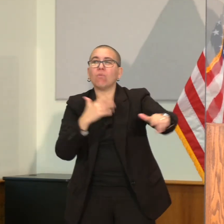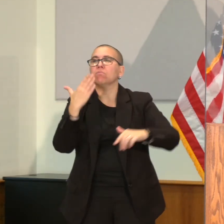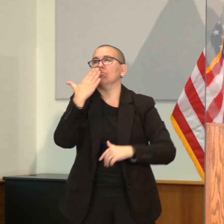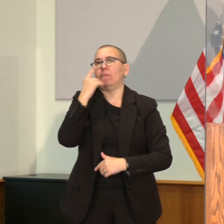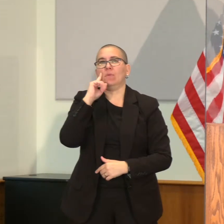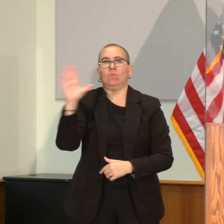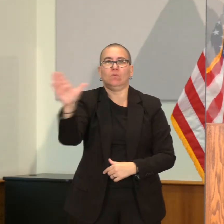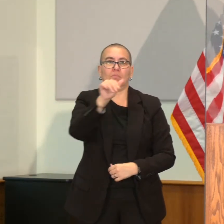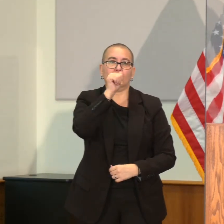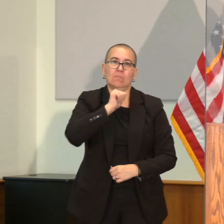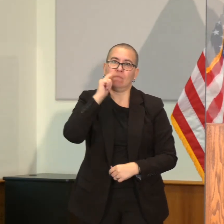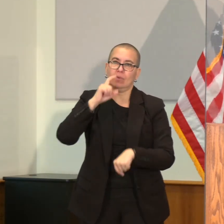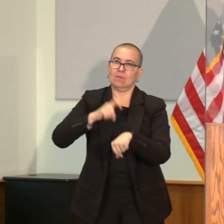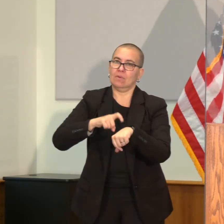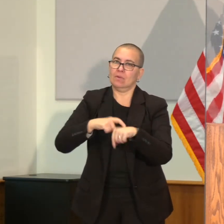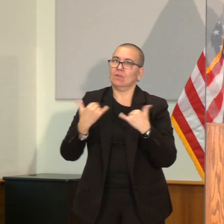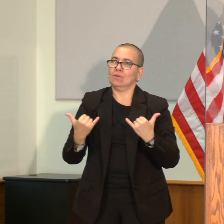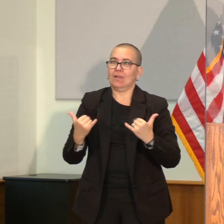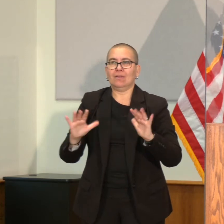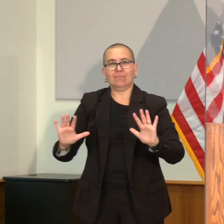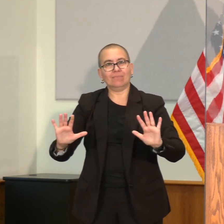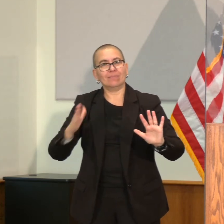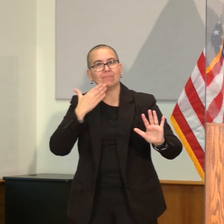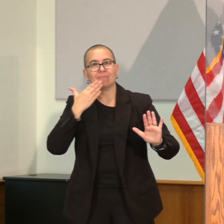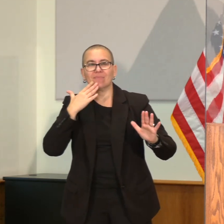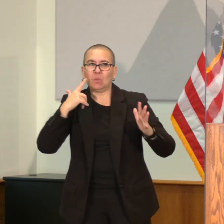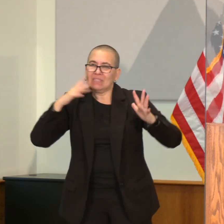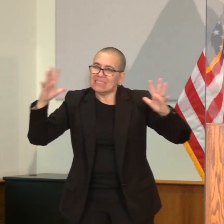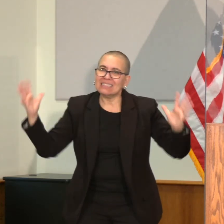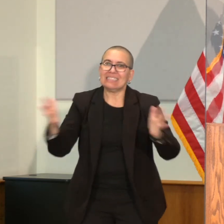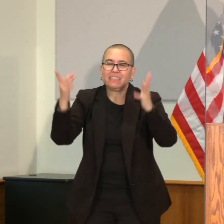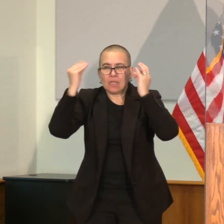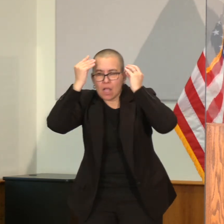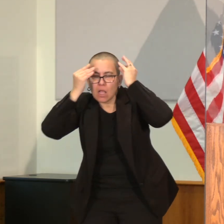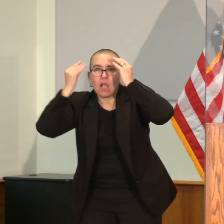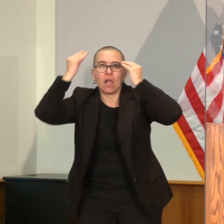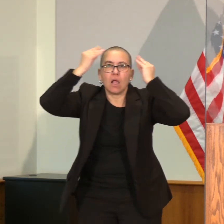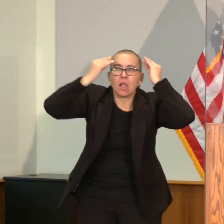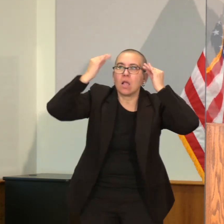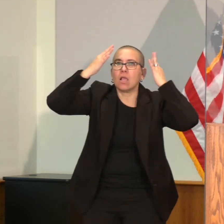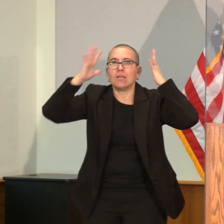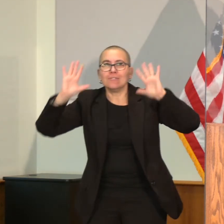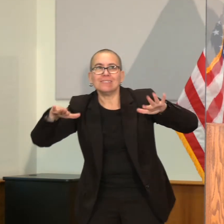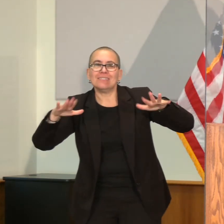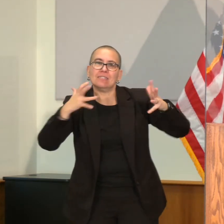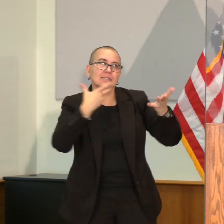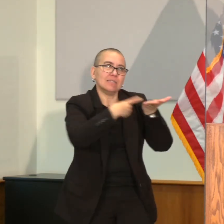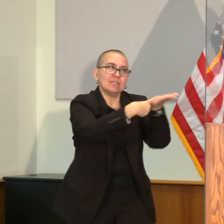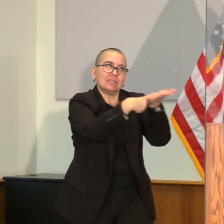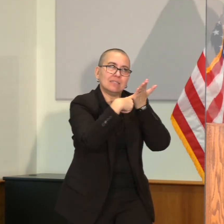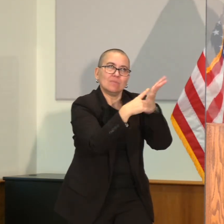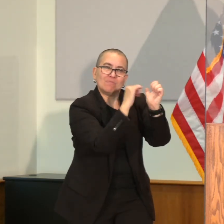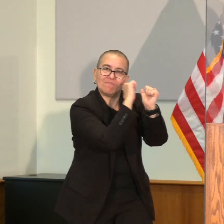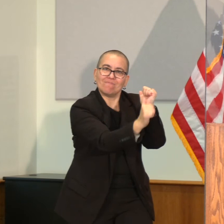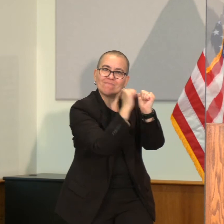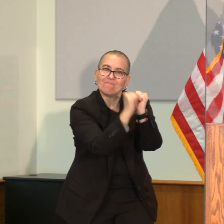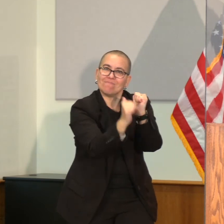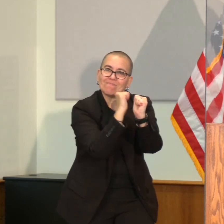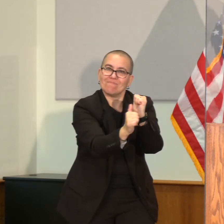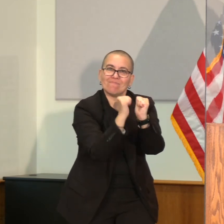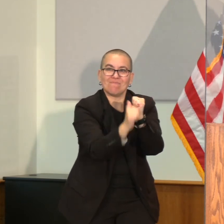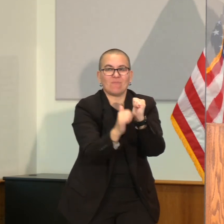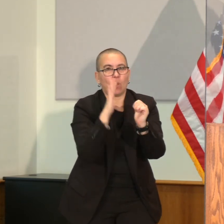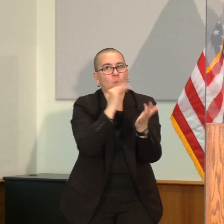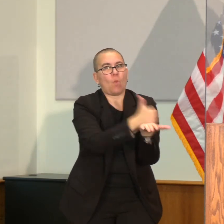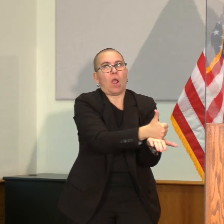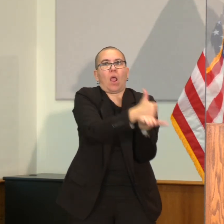It's obviously going to shape negotiations now, but more importantly, we keep saying it, this group keeps saying, it's going to shape Minnesota for generations to